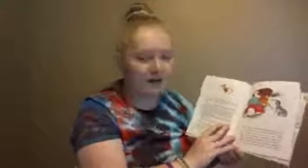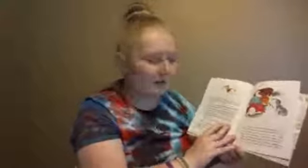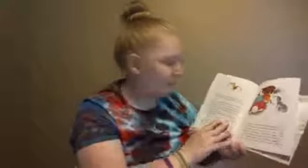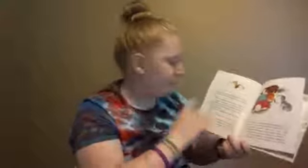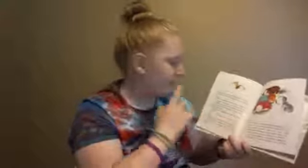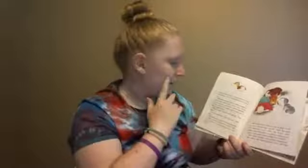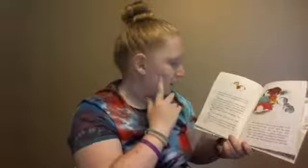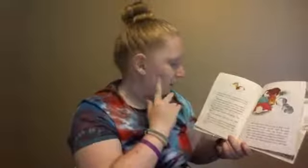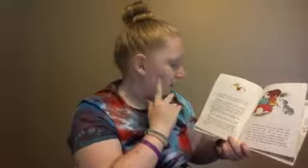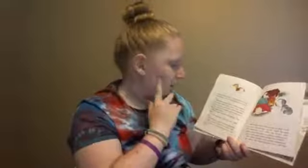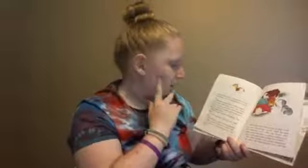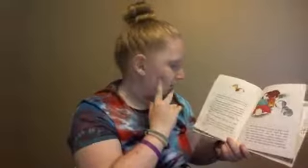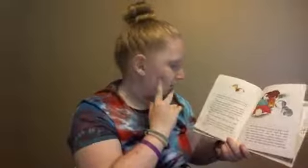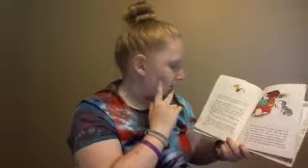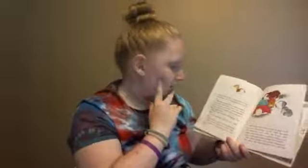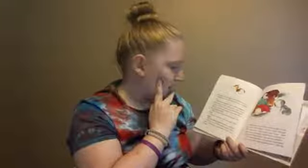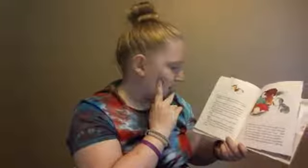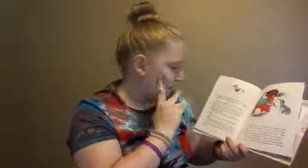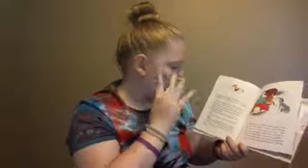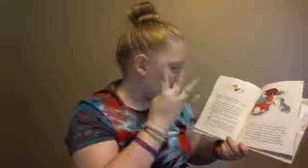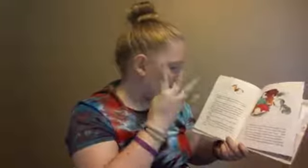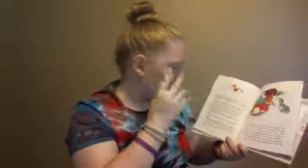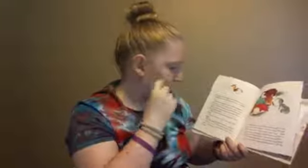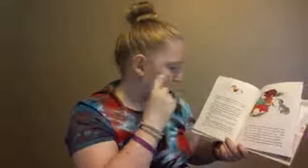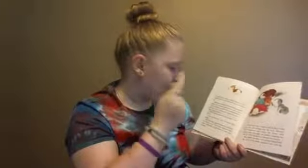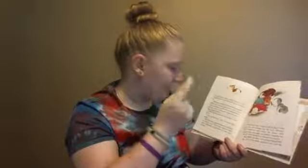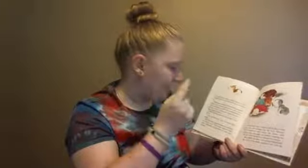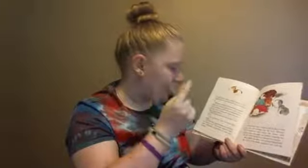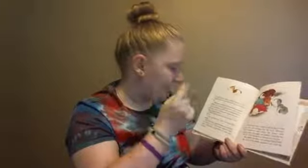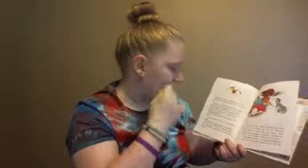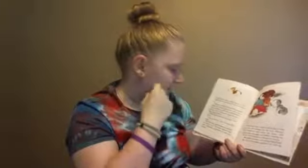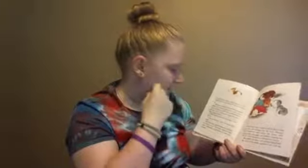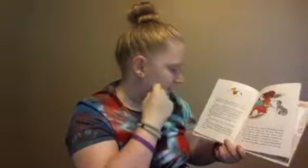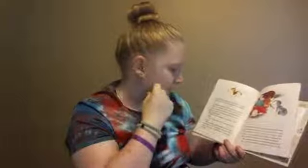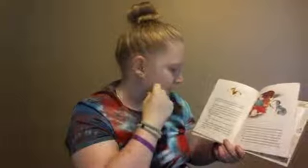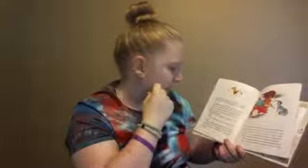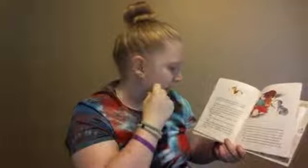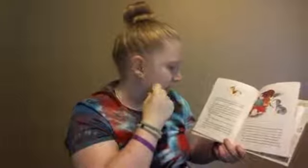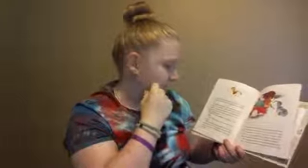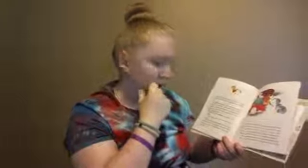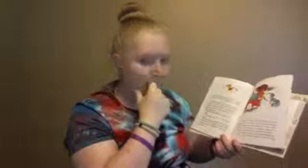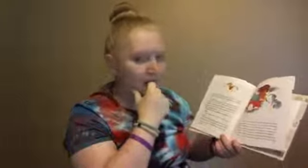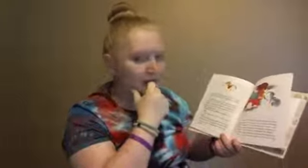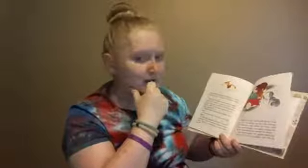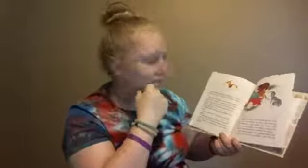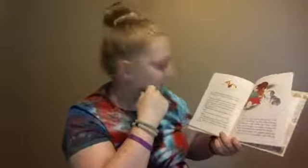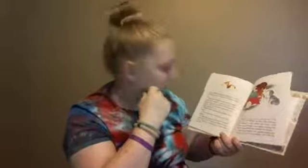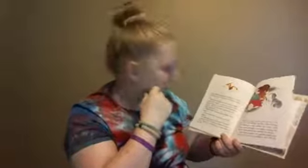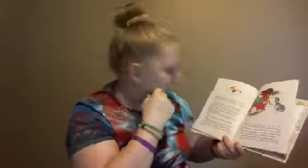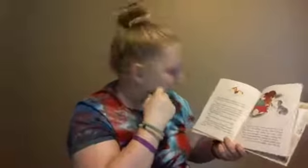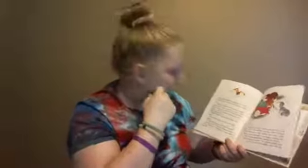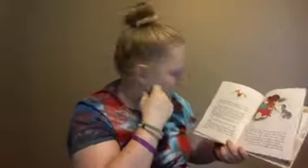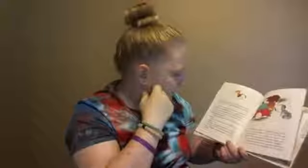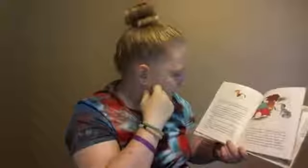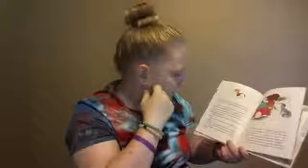up. What is he doing? The 4 little puppies asked one another, and down they went to see.